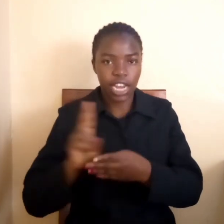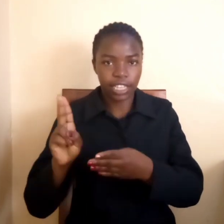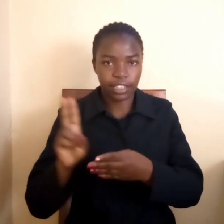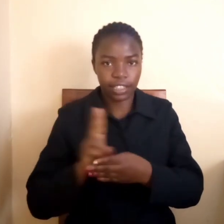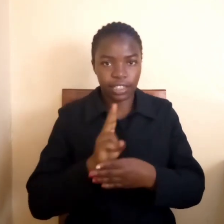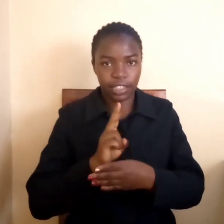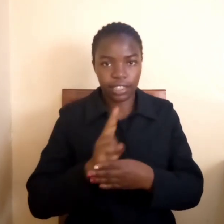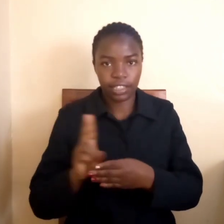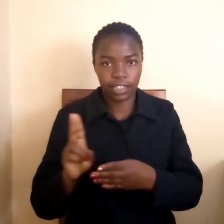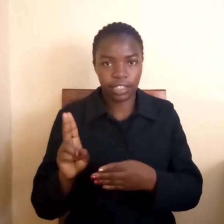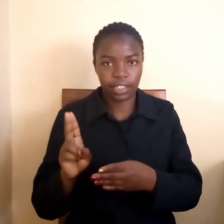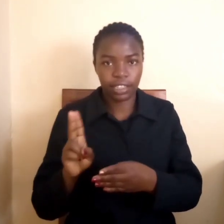utilize,